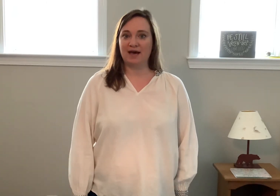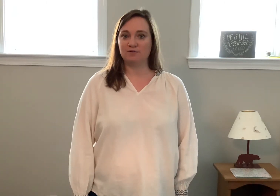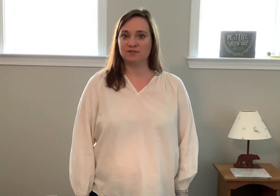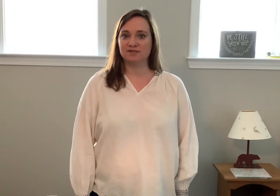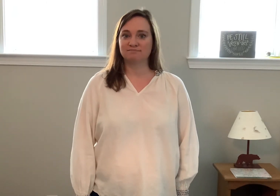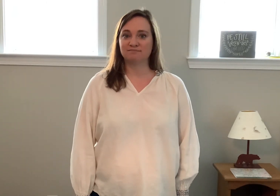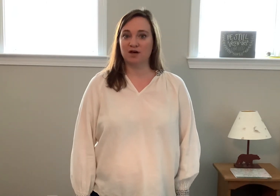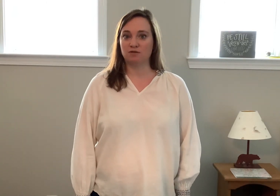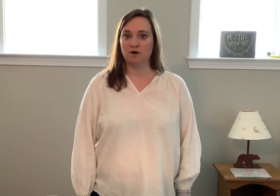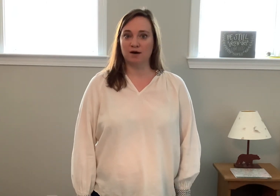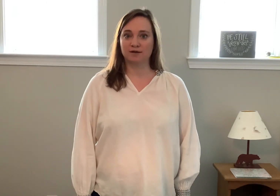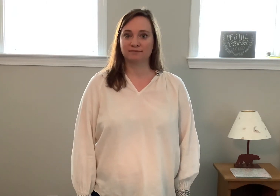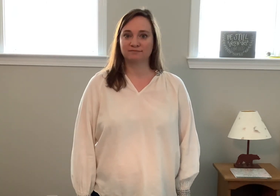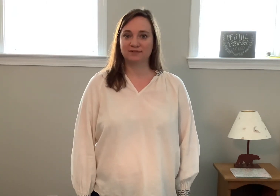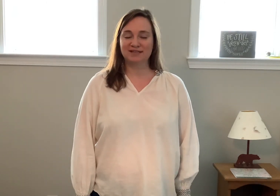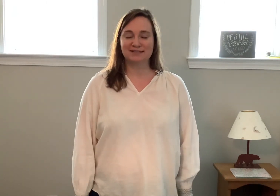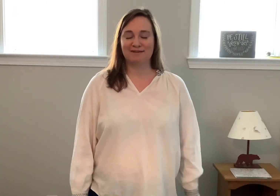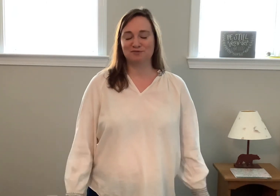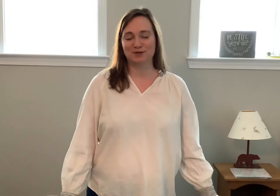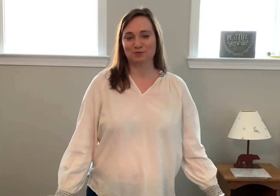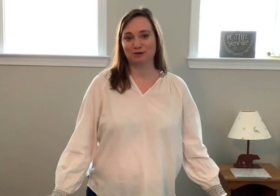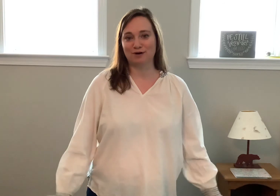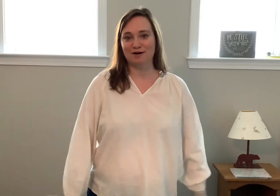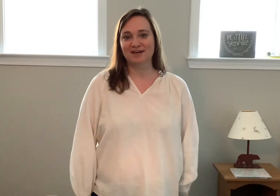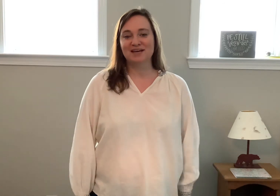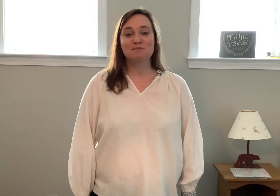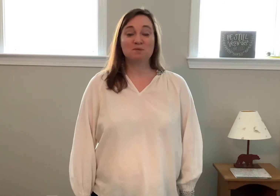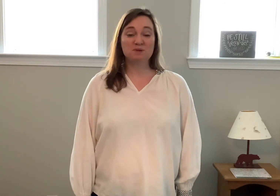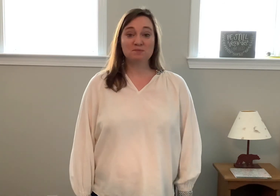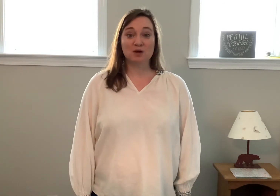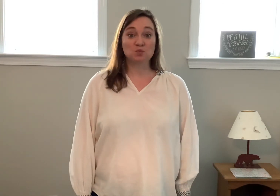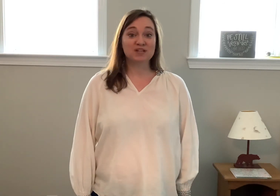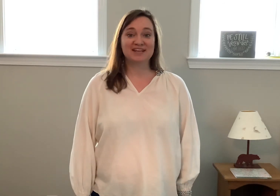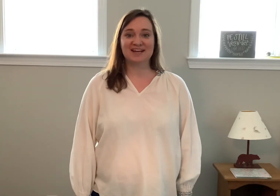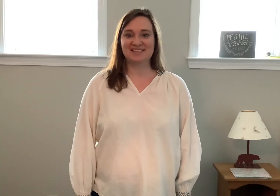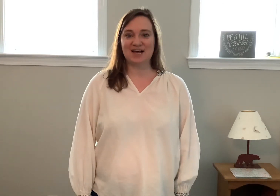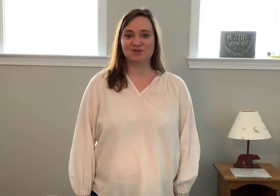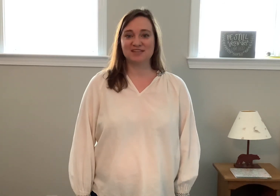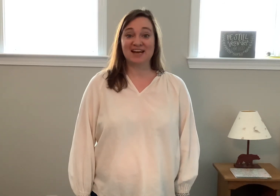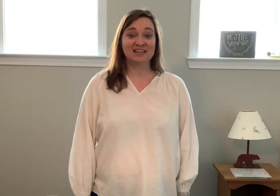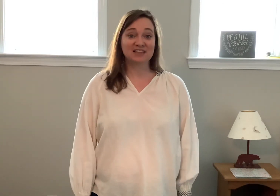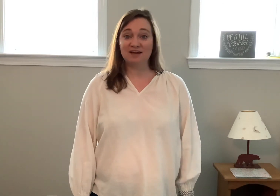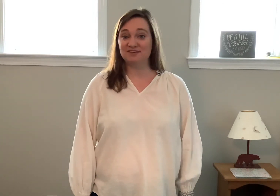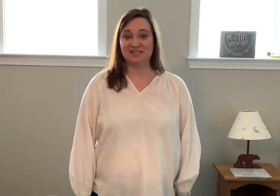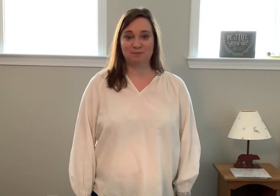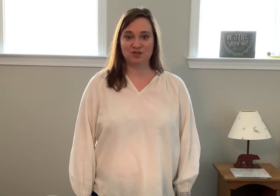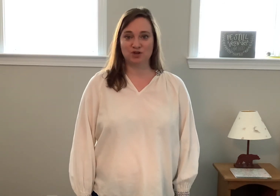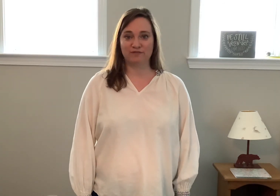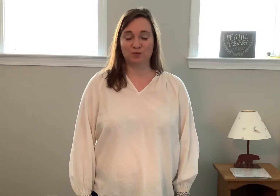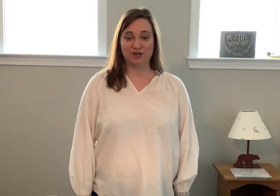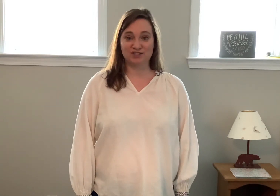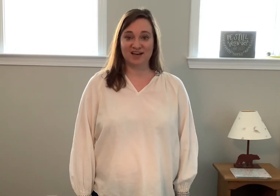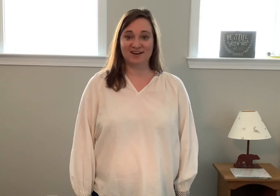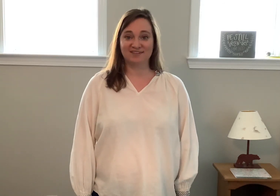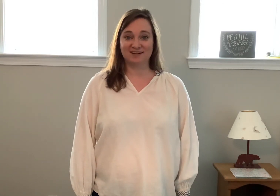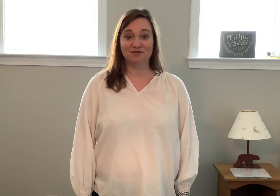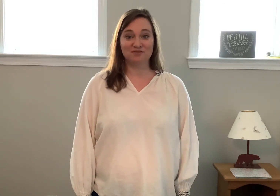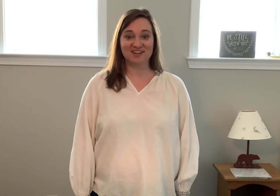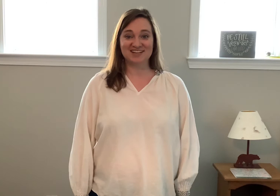house on the rock. It doesn't have to be a real rock, but build me a really nice house. And I'd love to see a picture of it when you're done, if you feel like